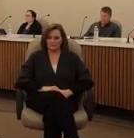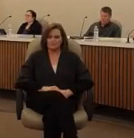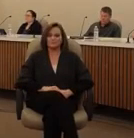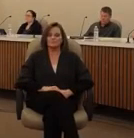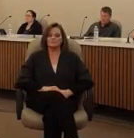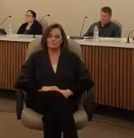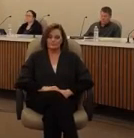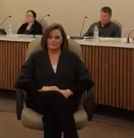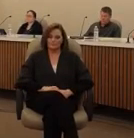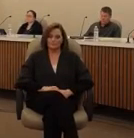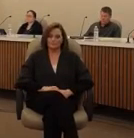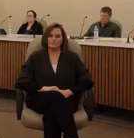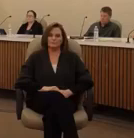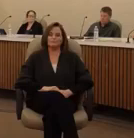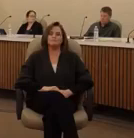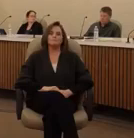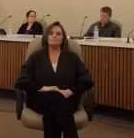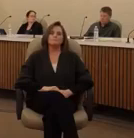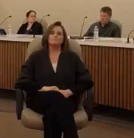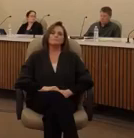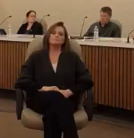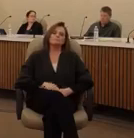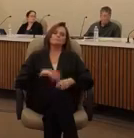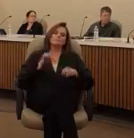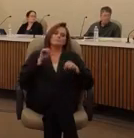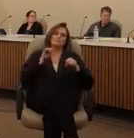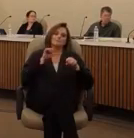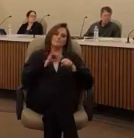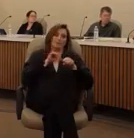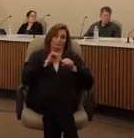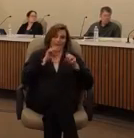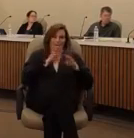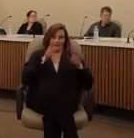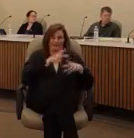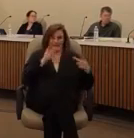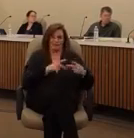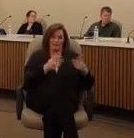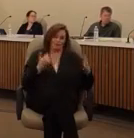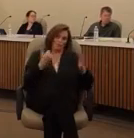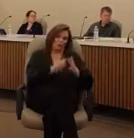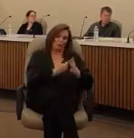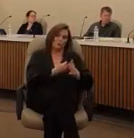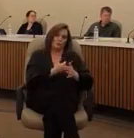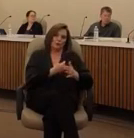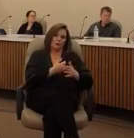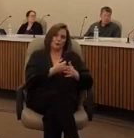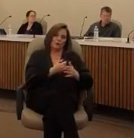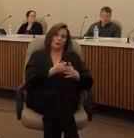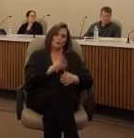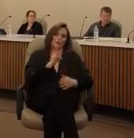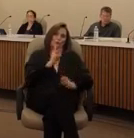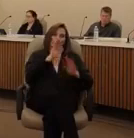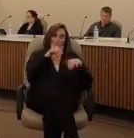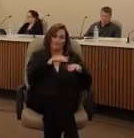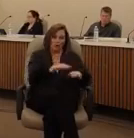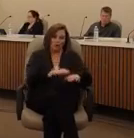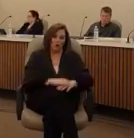With a gas station being so close to the Genesee River, will that have anything